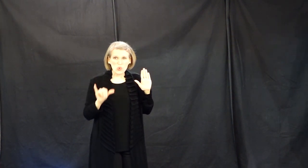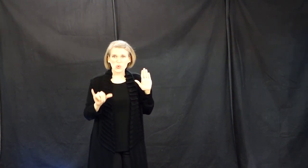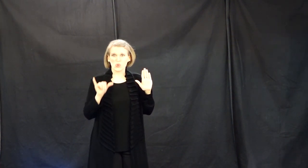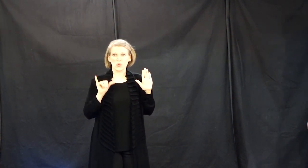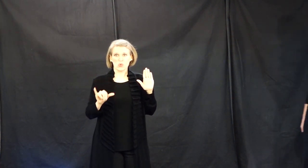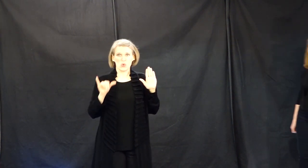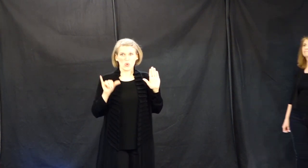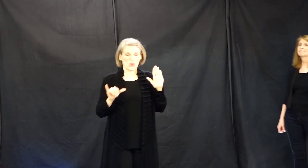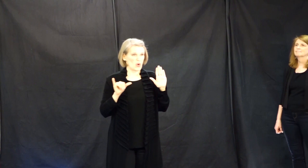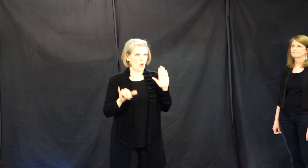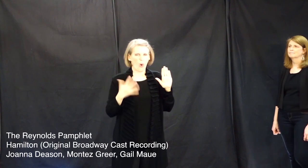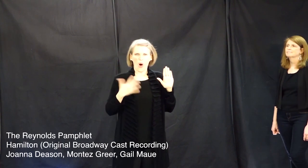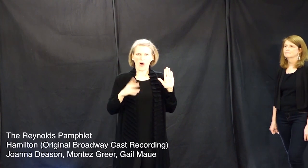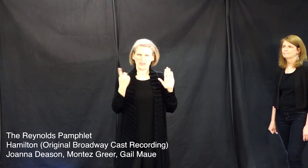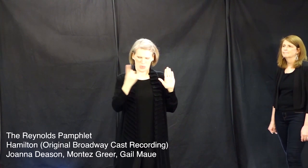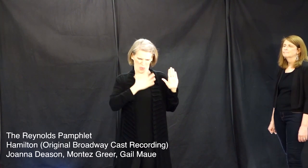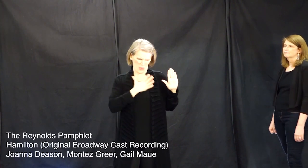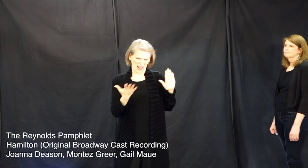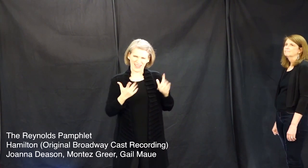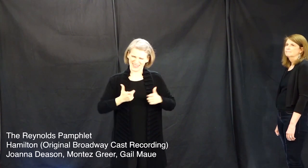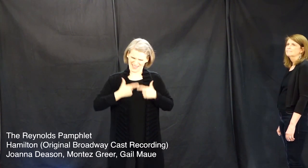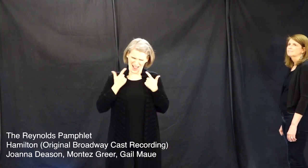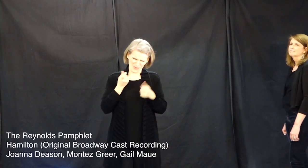You ever see somebody ruin their own life?